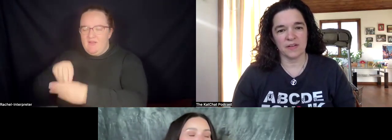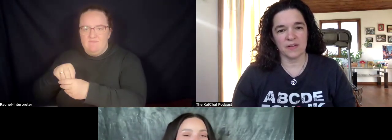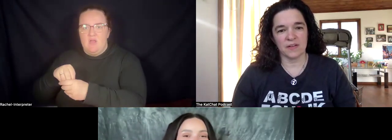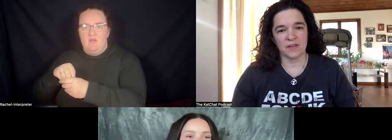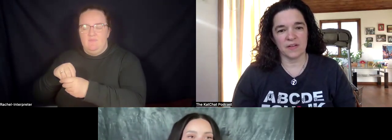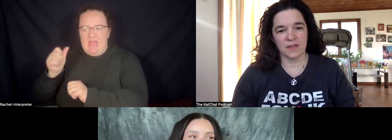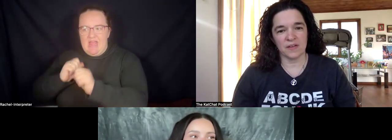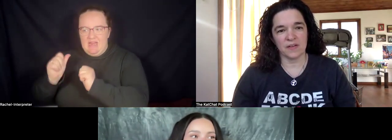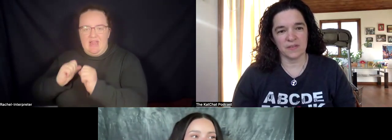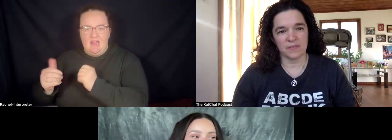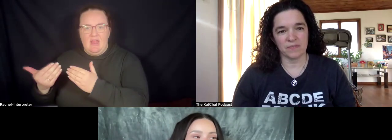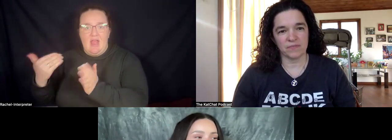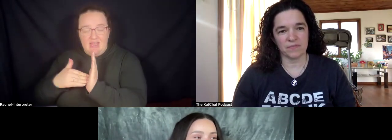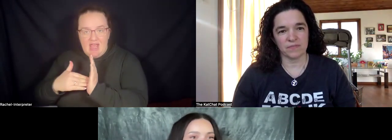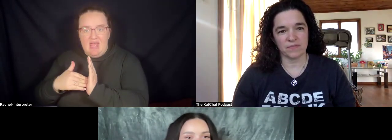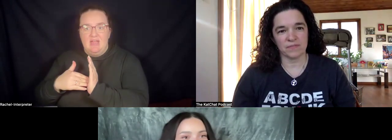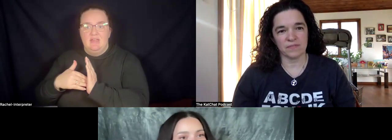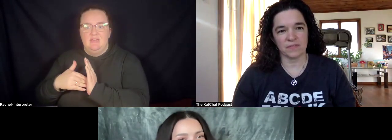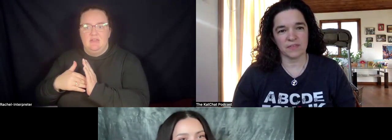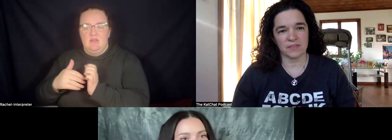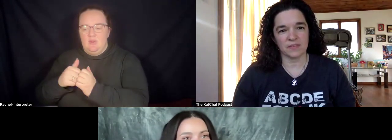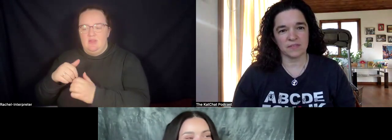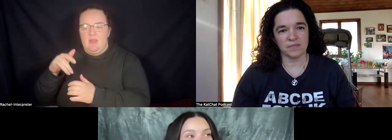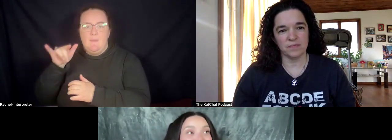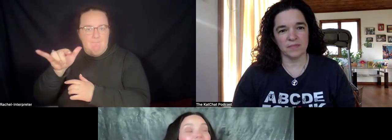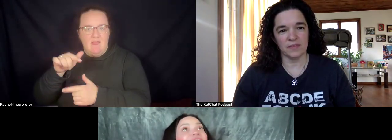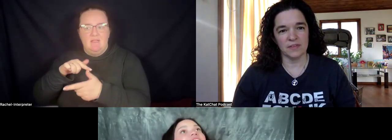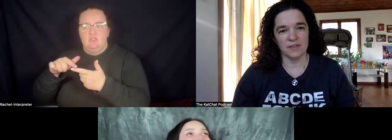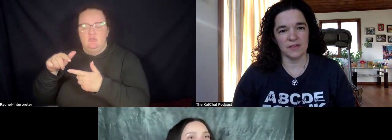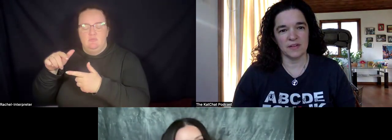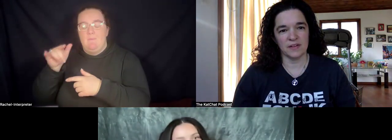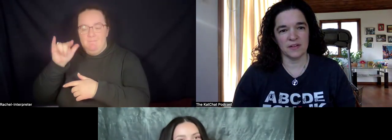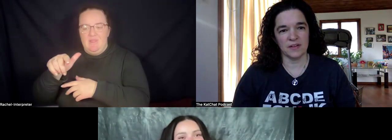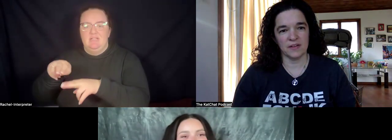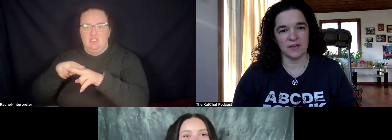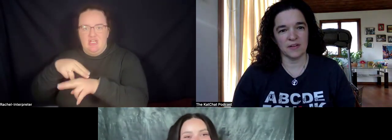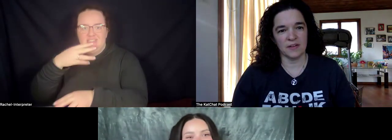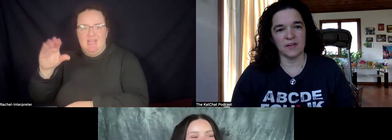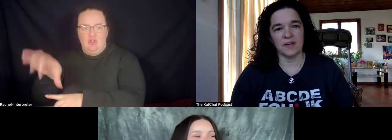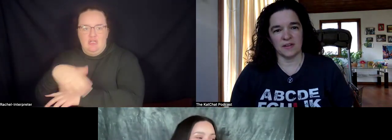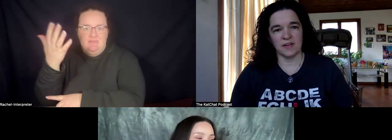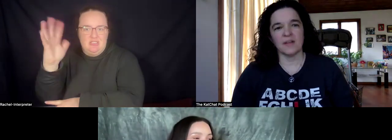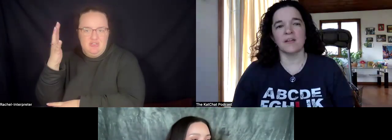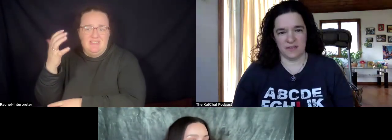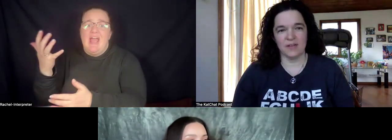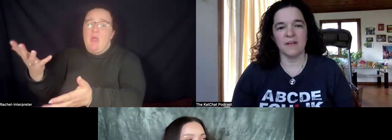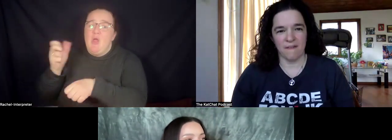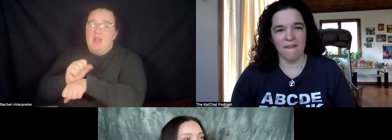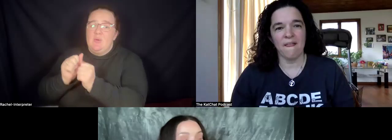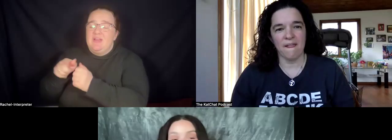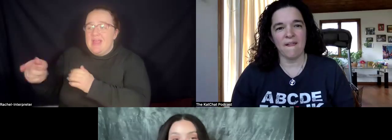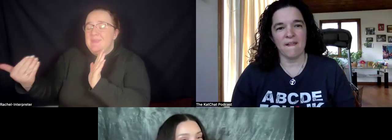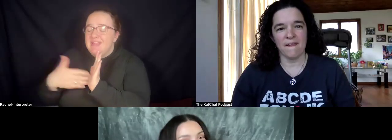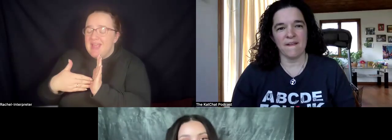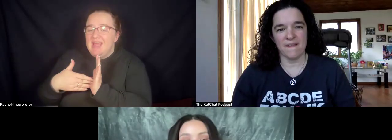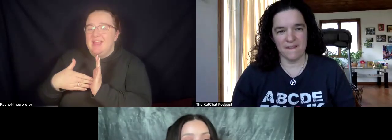a couple months after in a movie called Planes, Trains, and Christmas Trees. And I'm dying to work with him again. I really think that